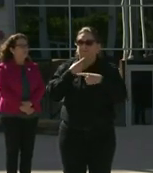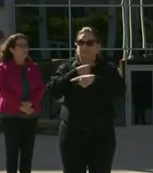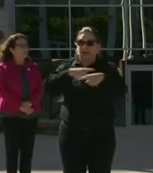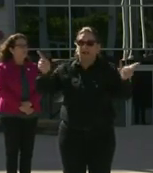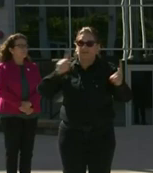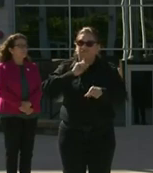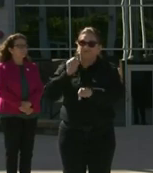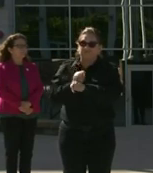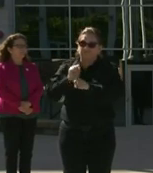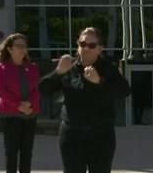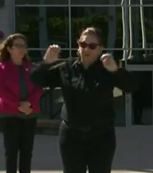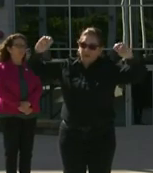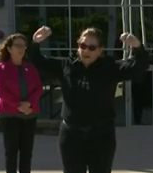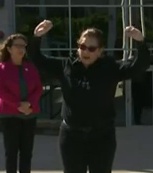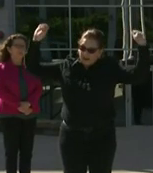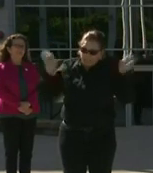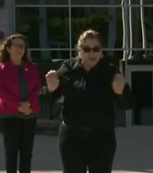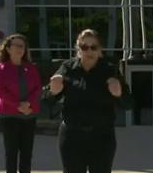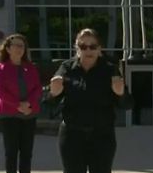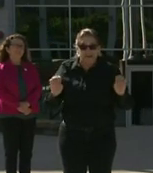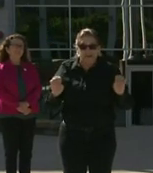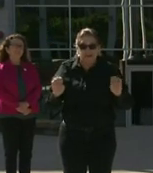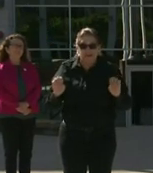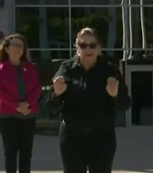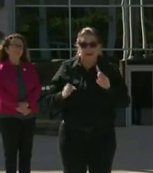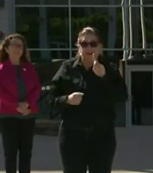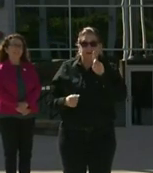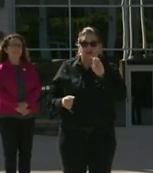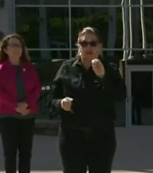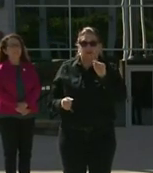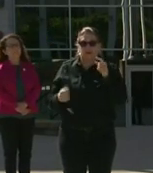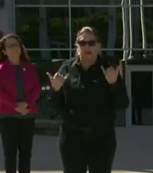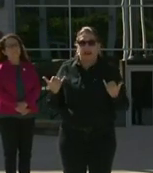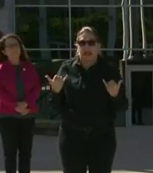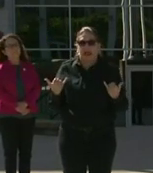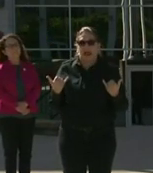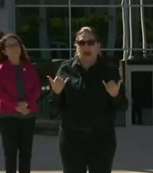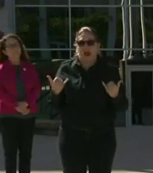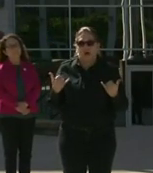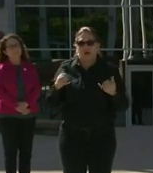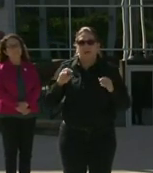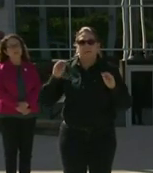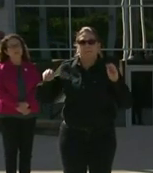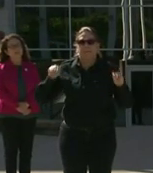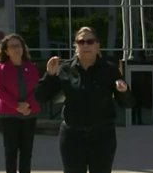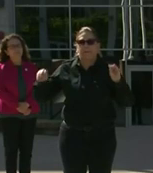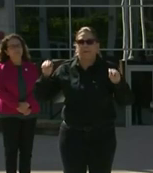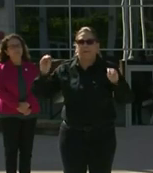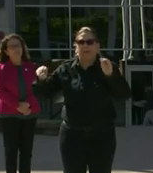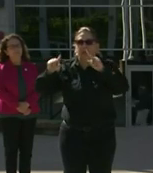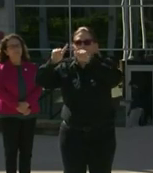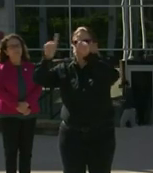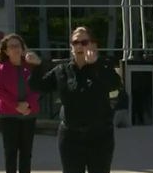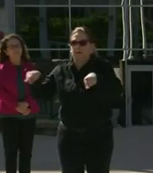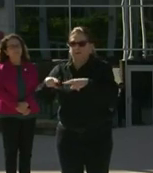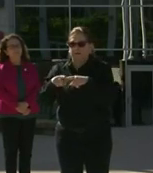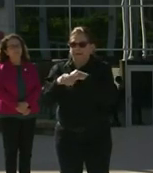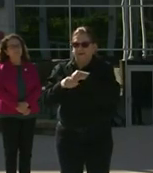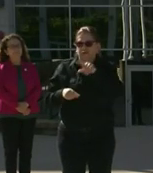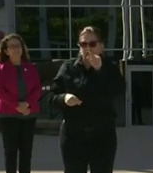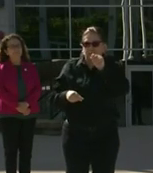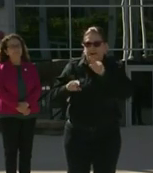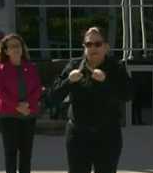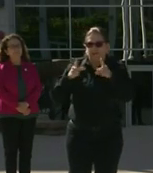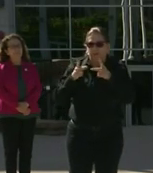DDOT, in this respect, has proactively installed signage at 20 locations across the district designating temporary restaurant